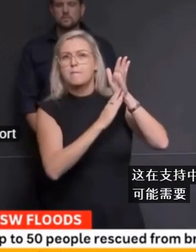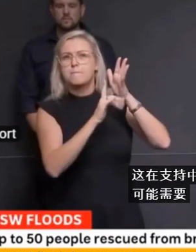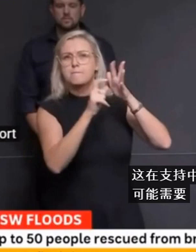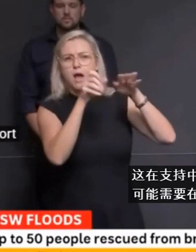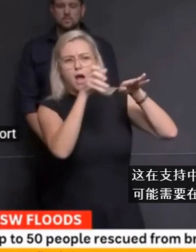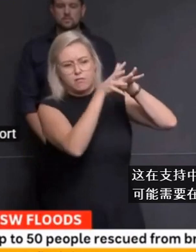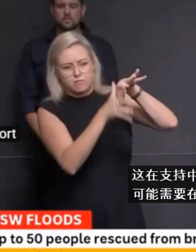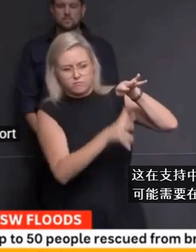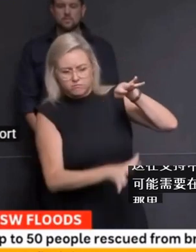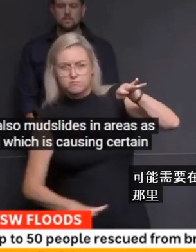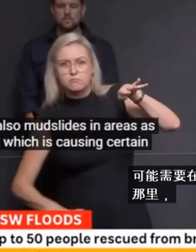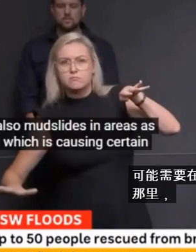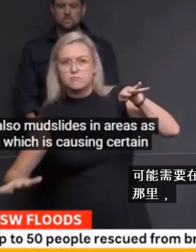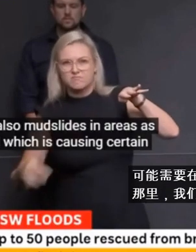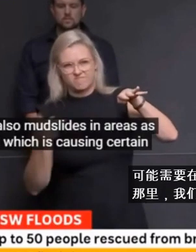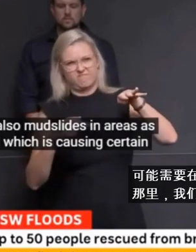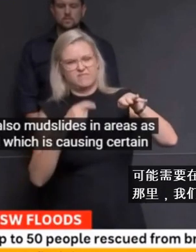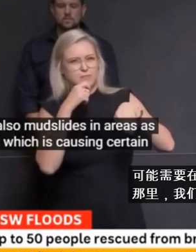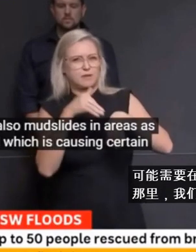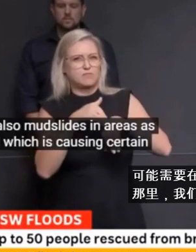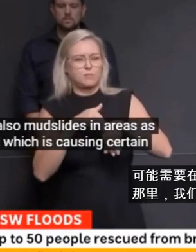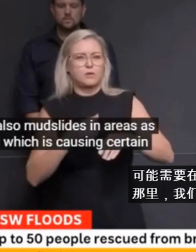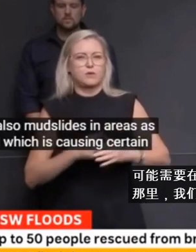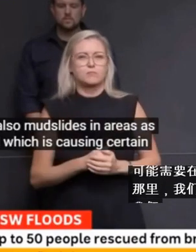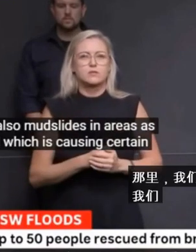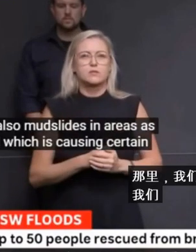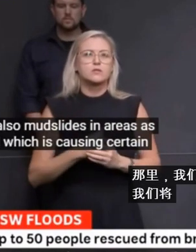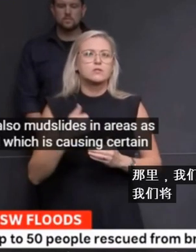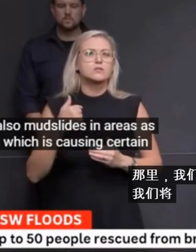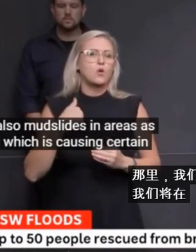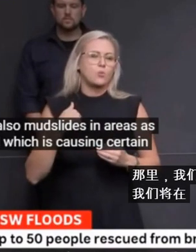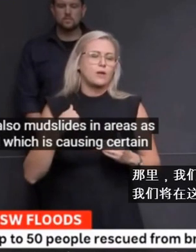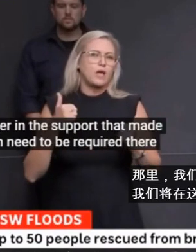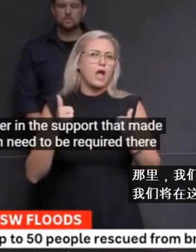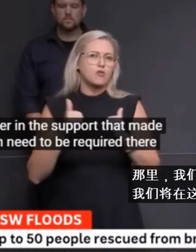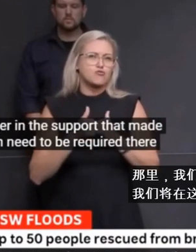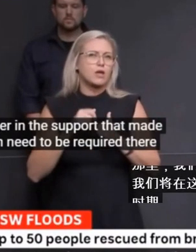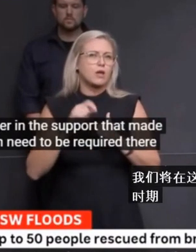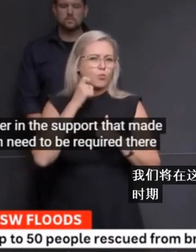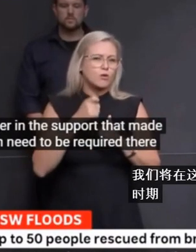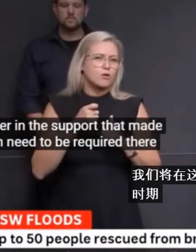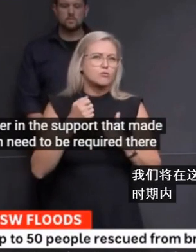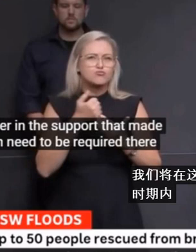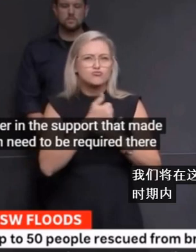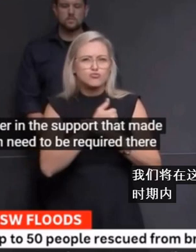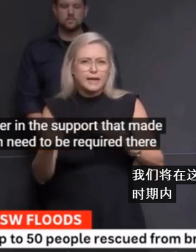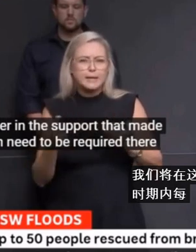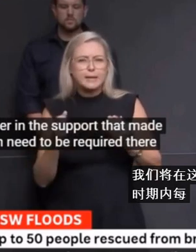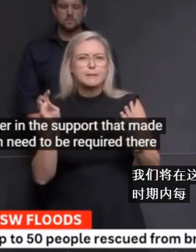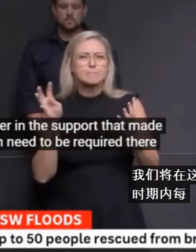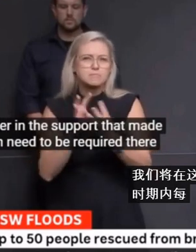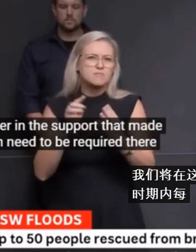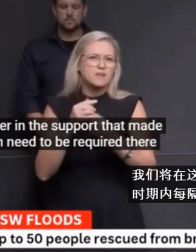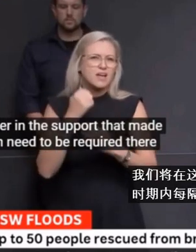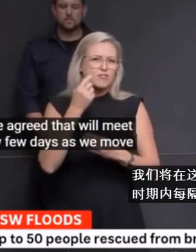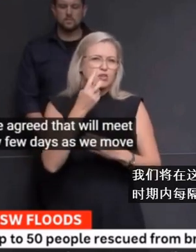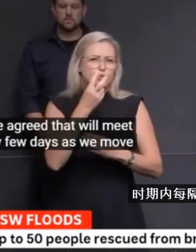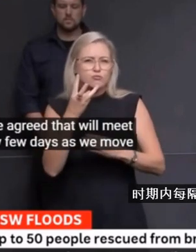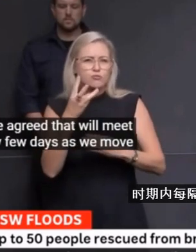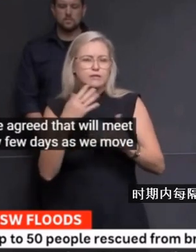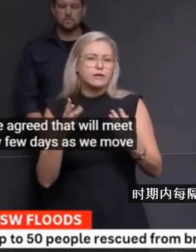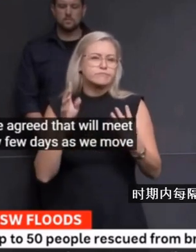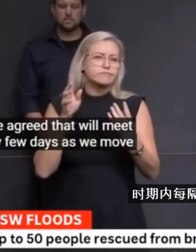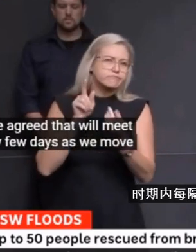need to be required there. We've agreed that we'll meet every few days as we move through this period and in a very